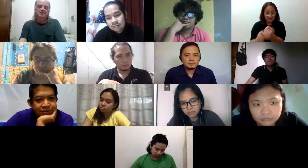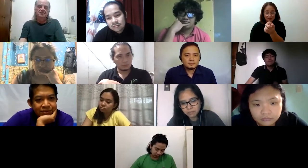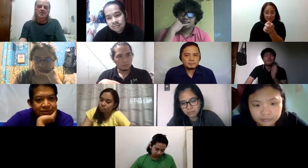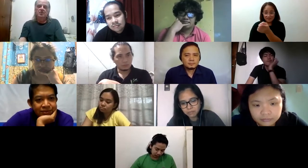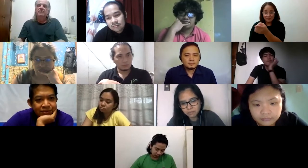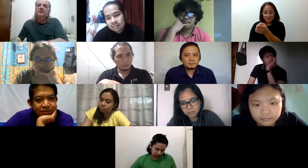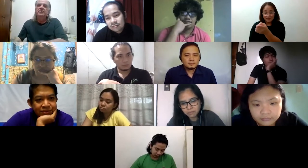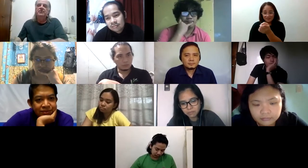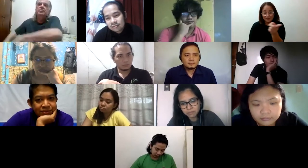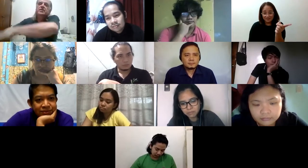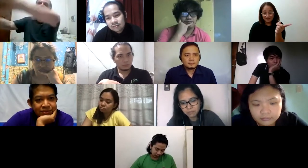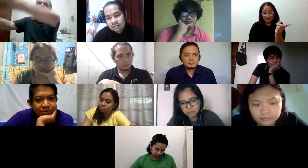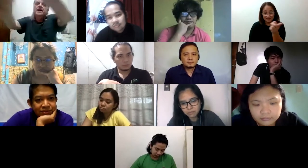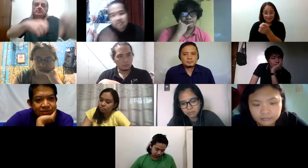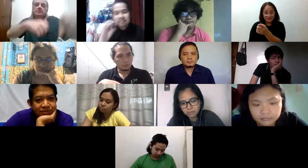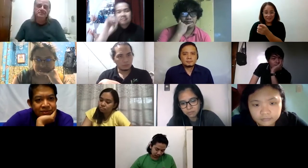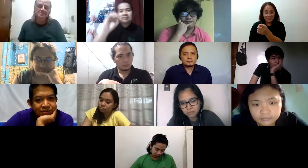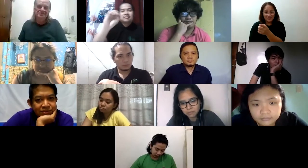Do you fish with a net?